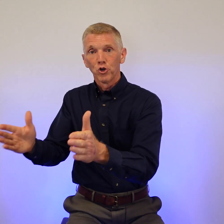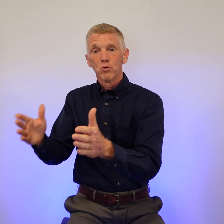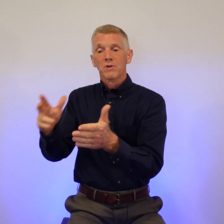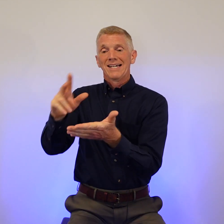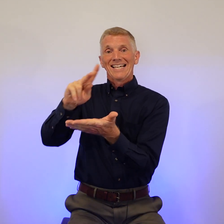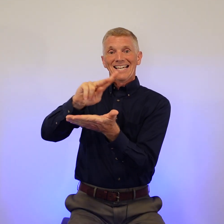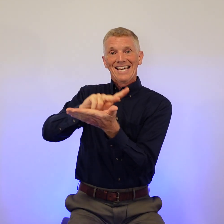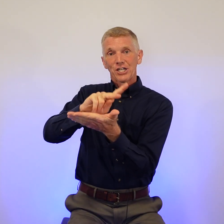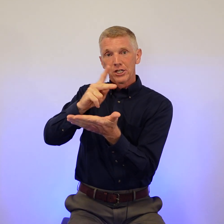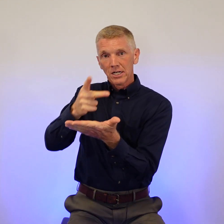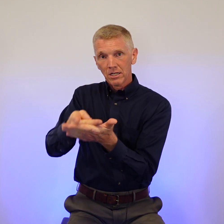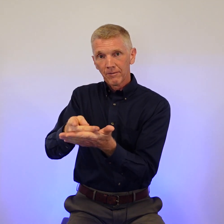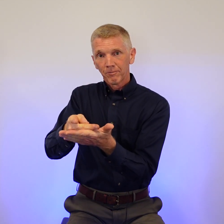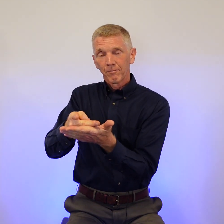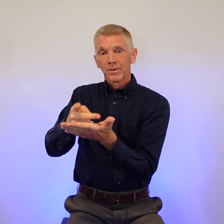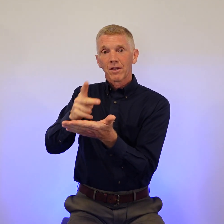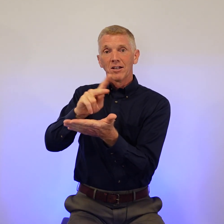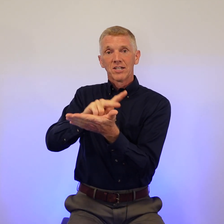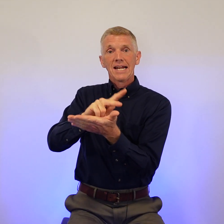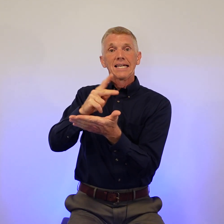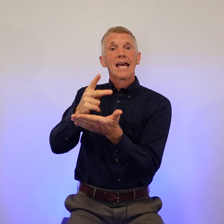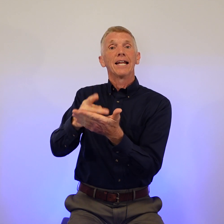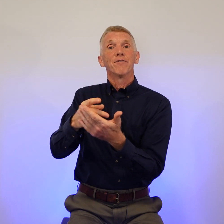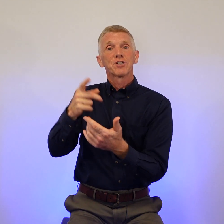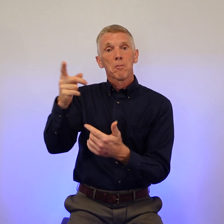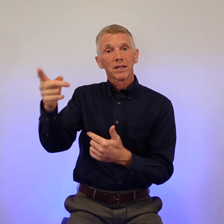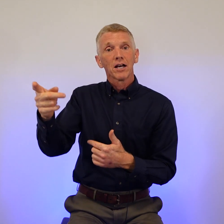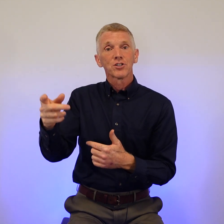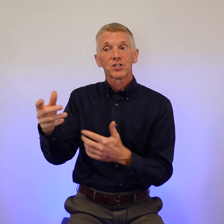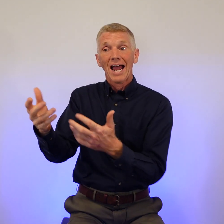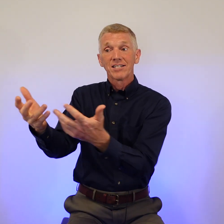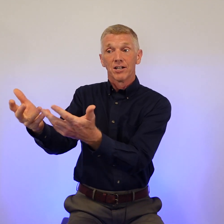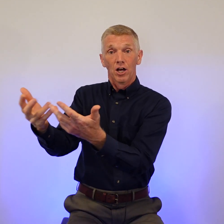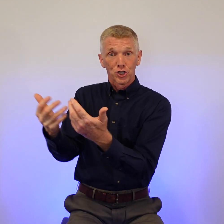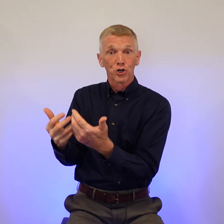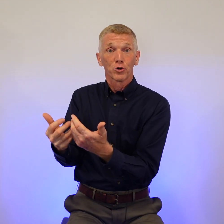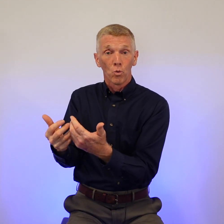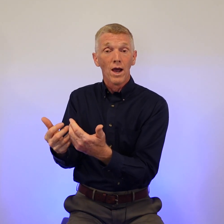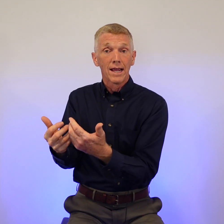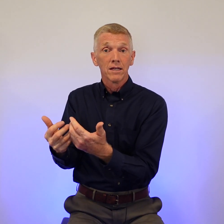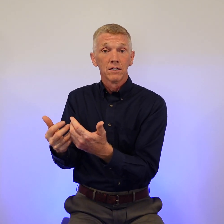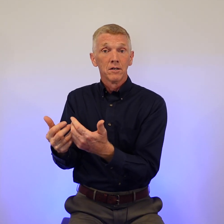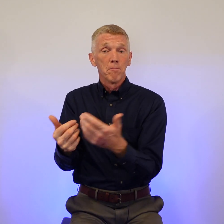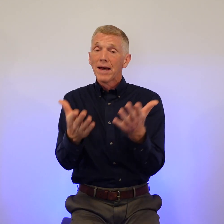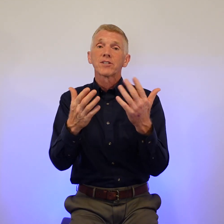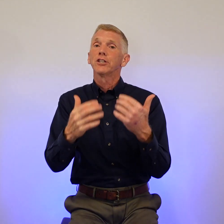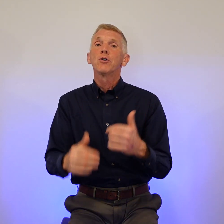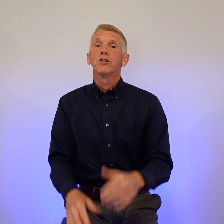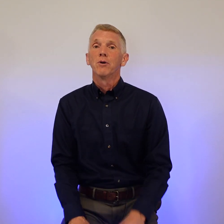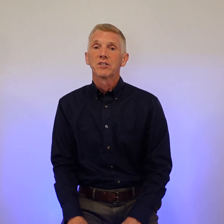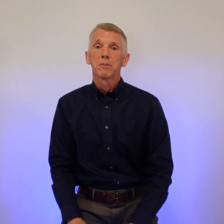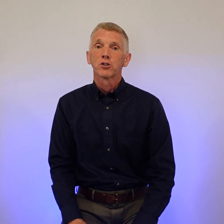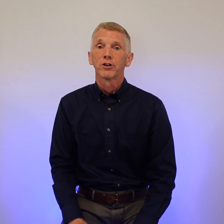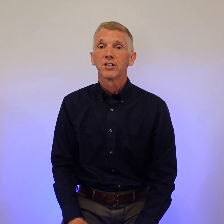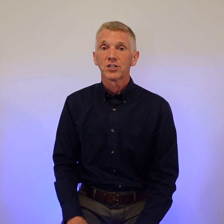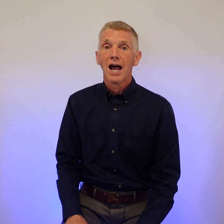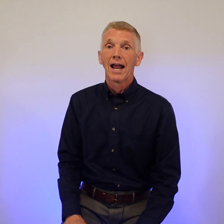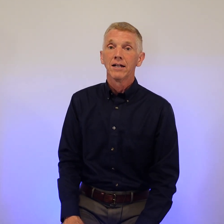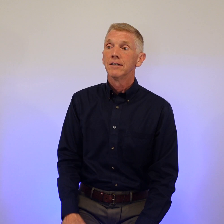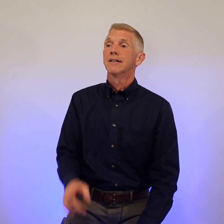room, kitchen. I'll say it again, if somebody else signs it a certain way, best thing you can do is somebody's learning to sign,